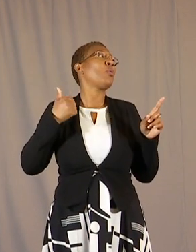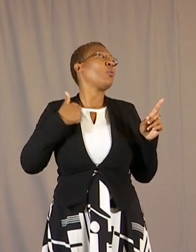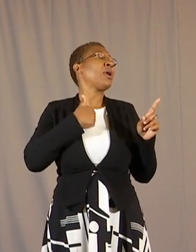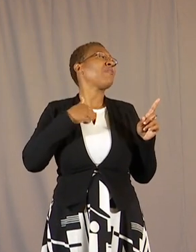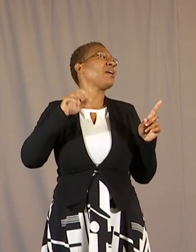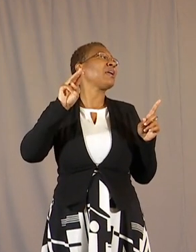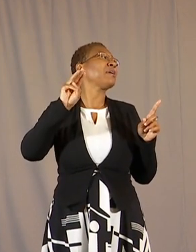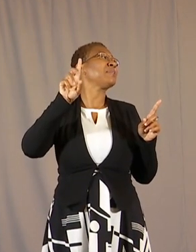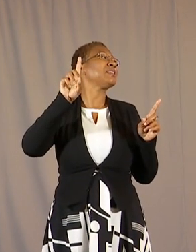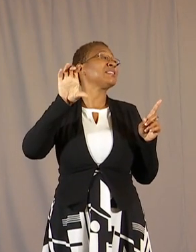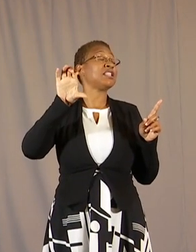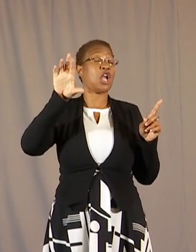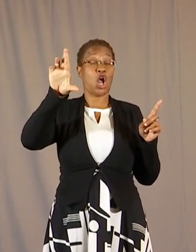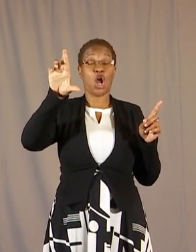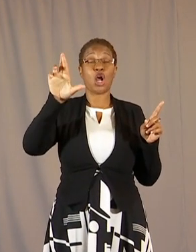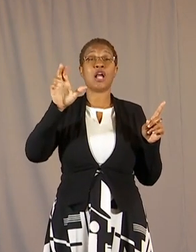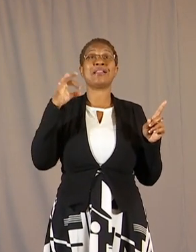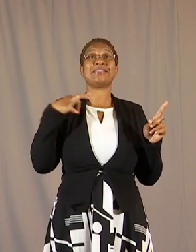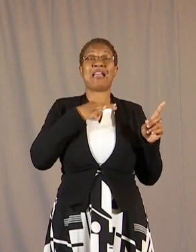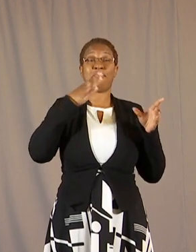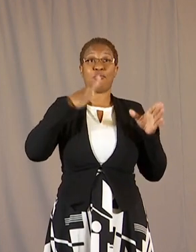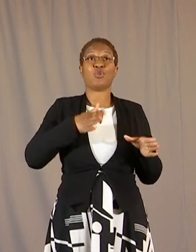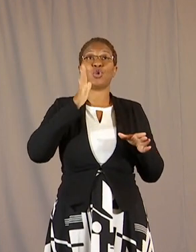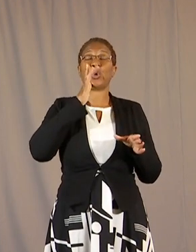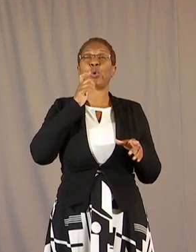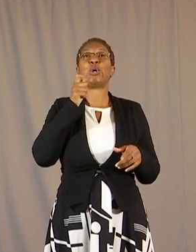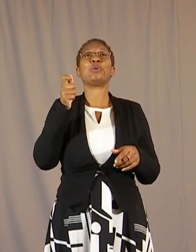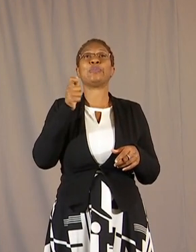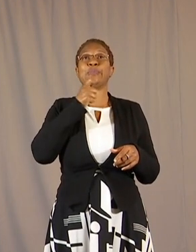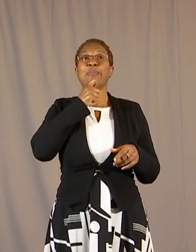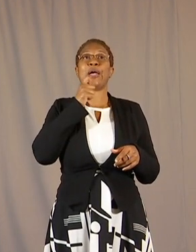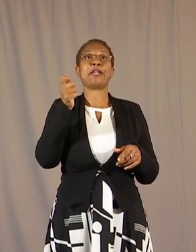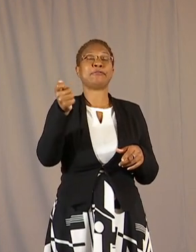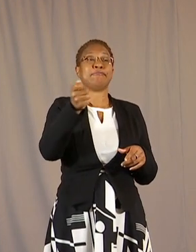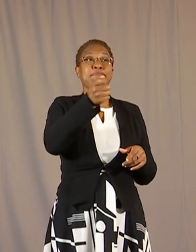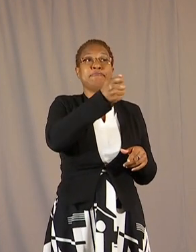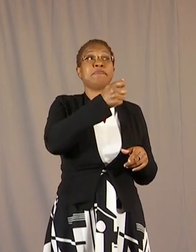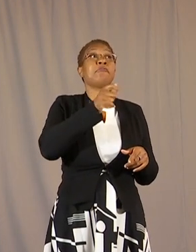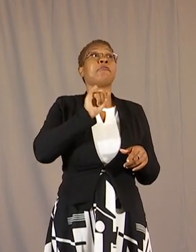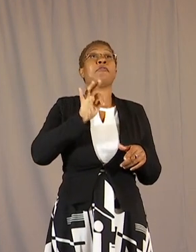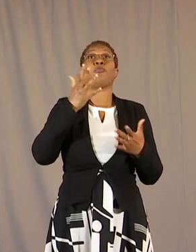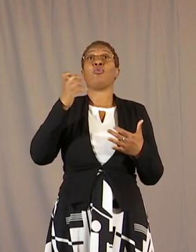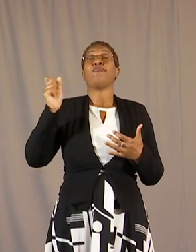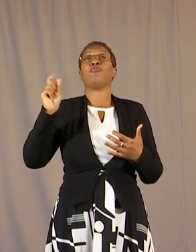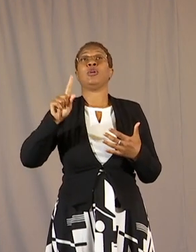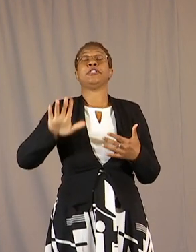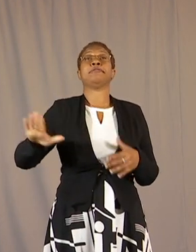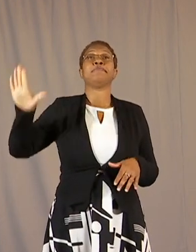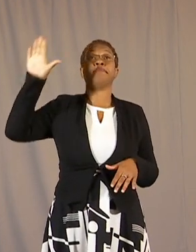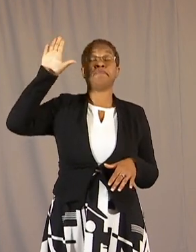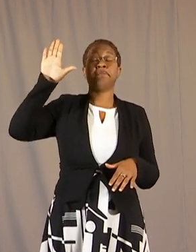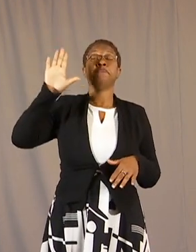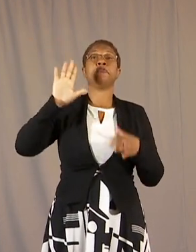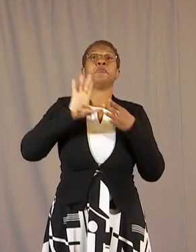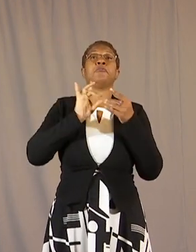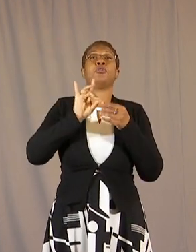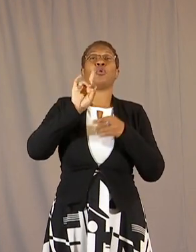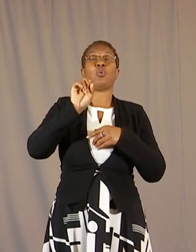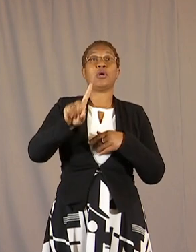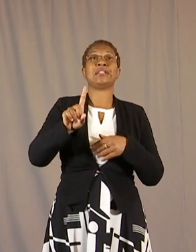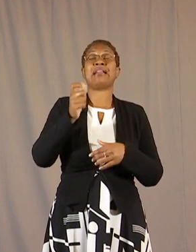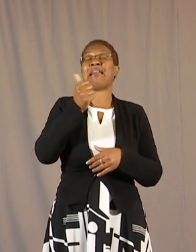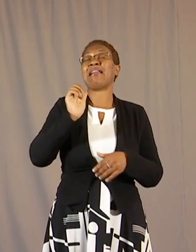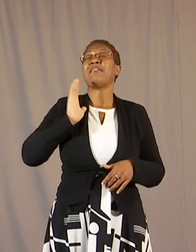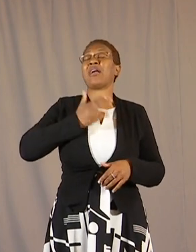staff who will pass the mic, and please just raise your hand, state your question, and then any of